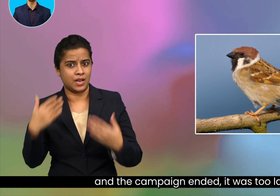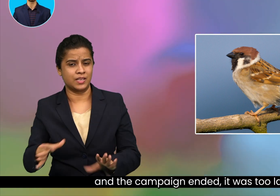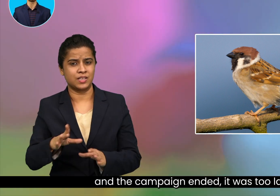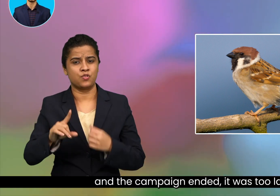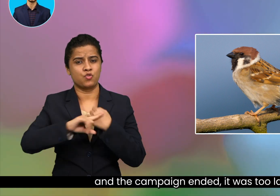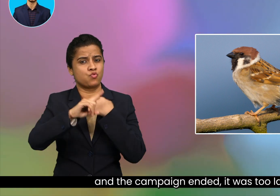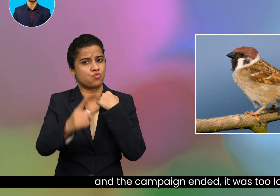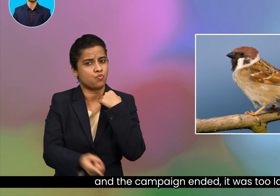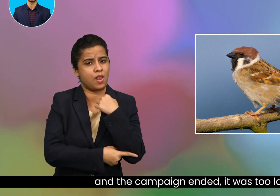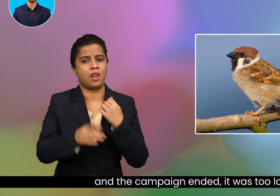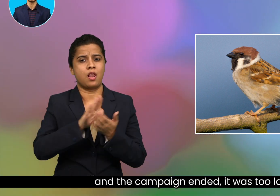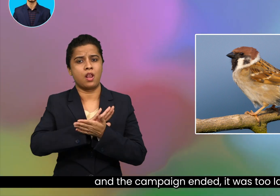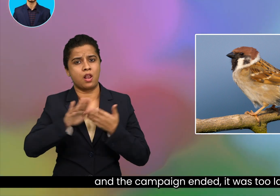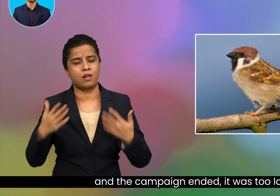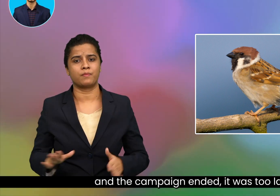too late.